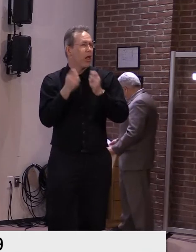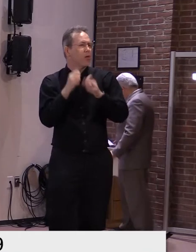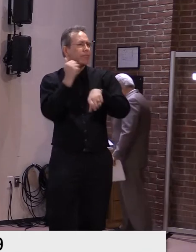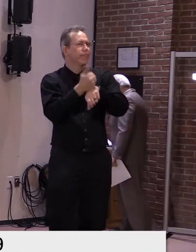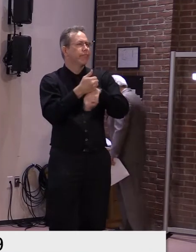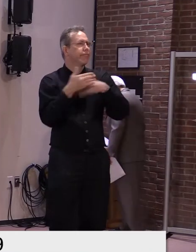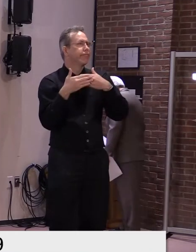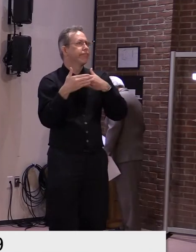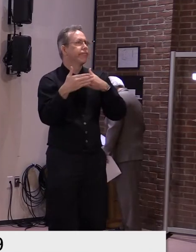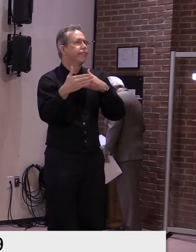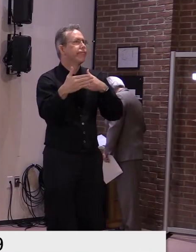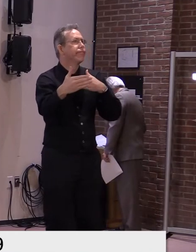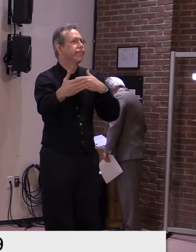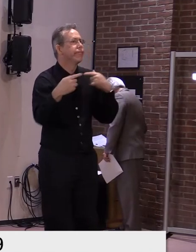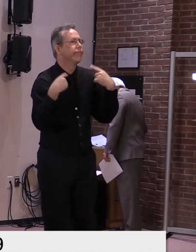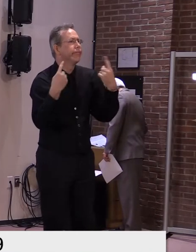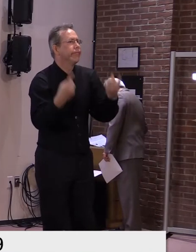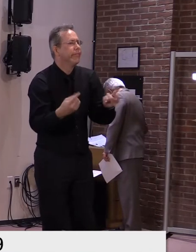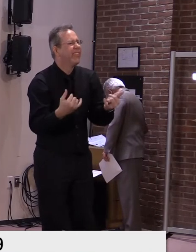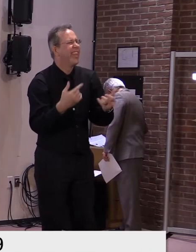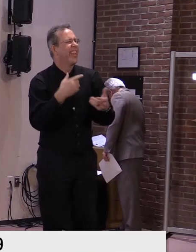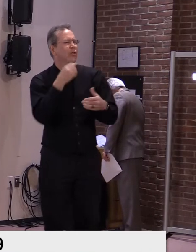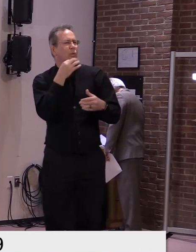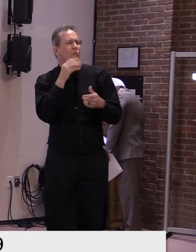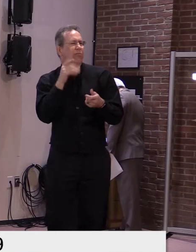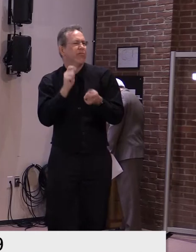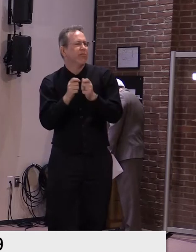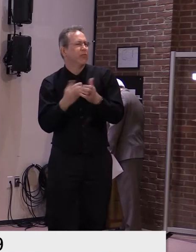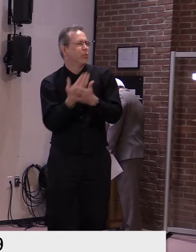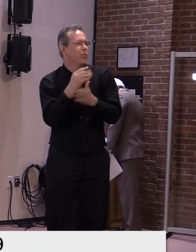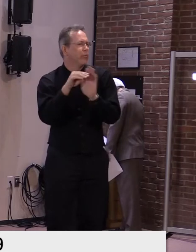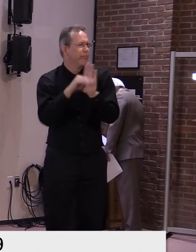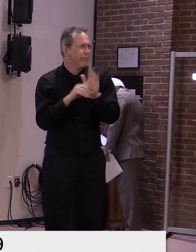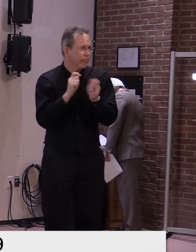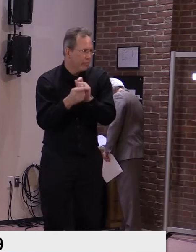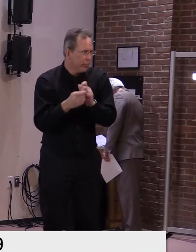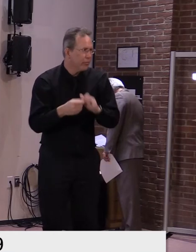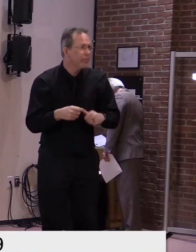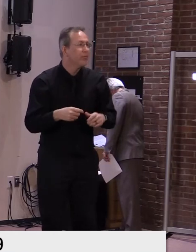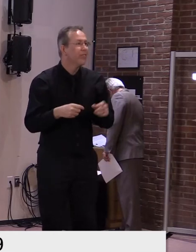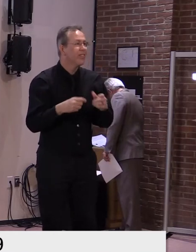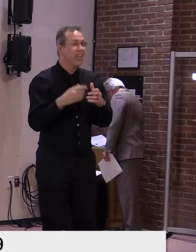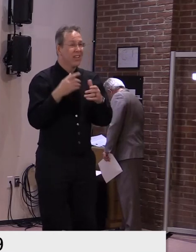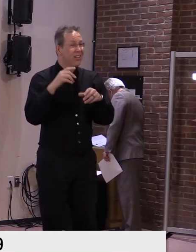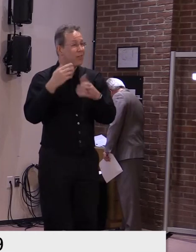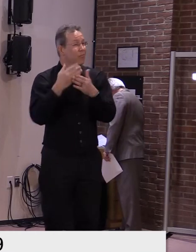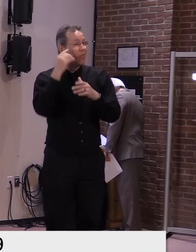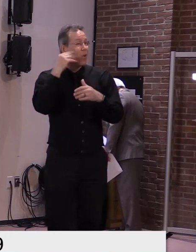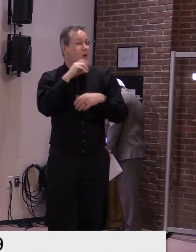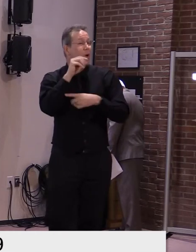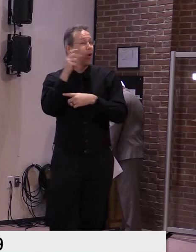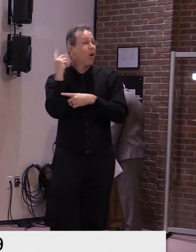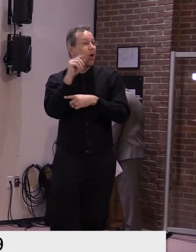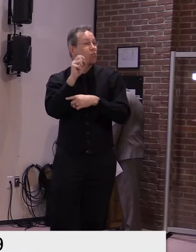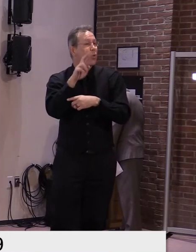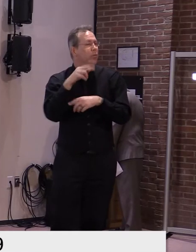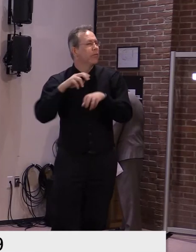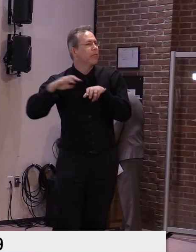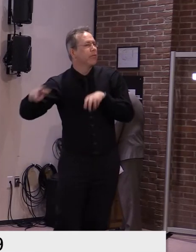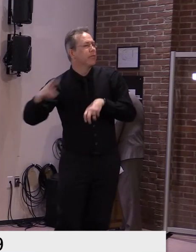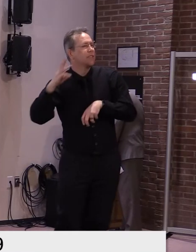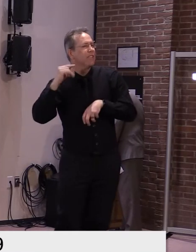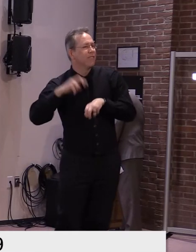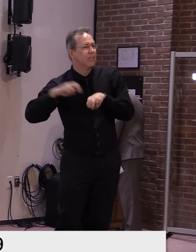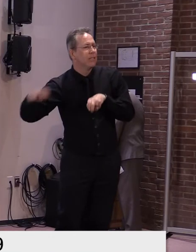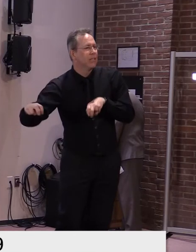together the distancing recommendations from the Health Department and other edits for review next week. At this point, we are on track to publish revised guidance in